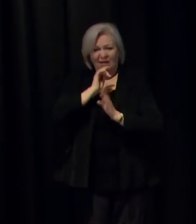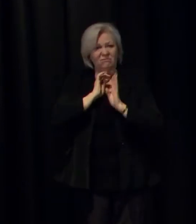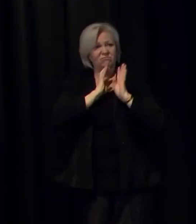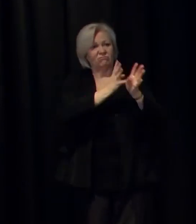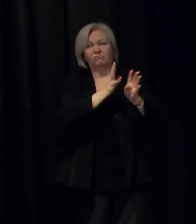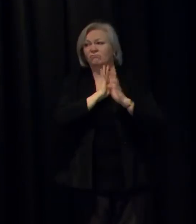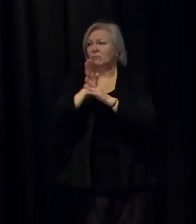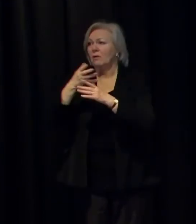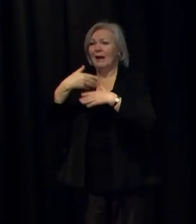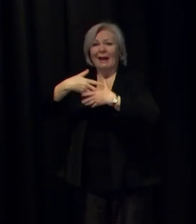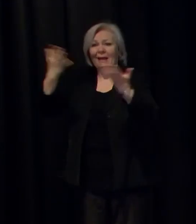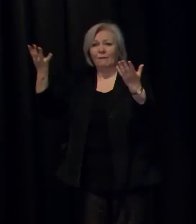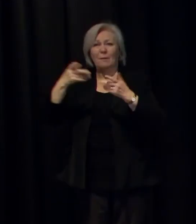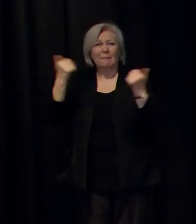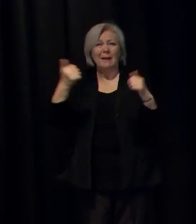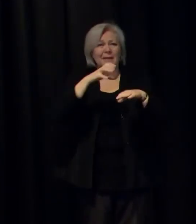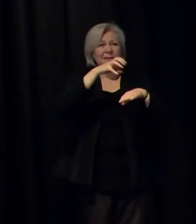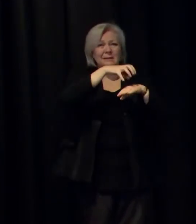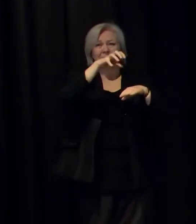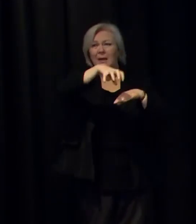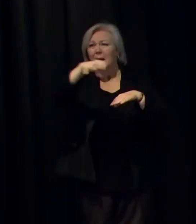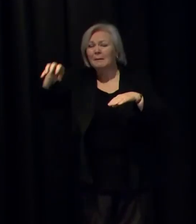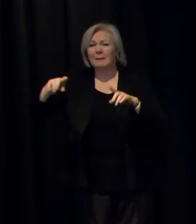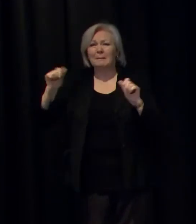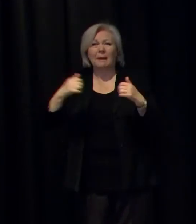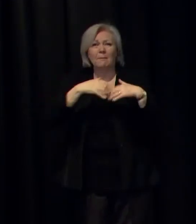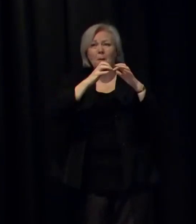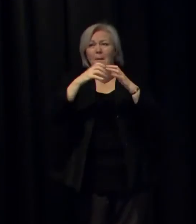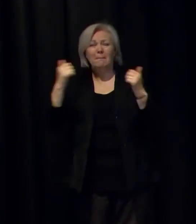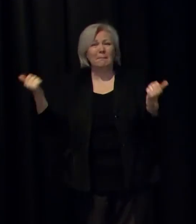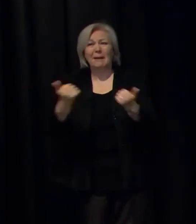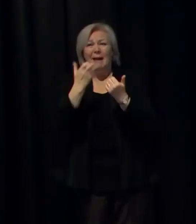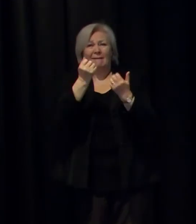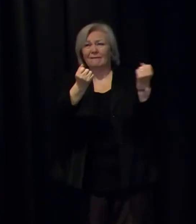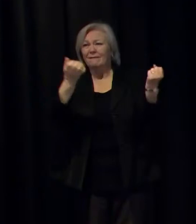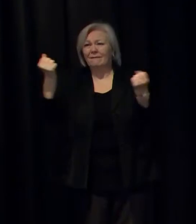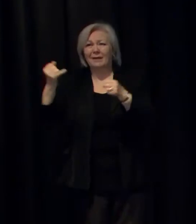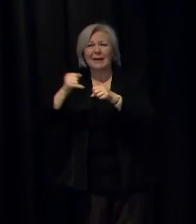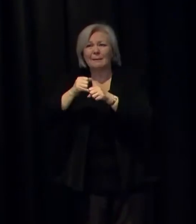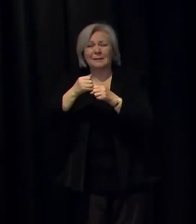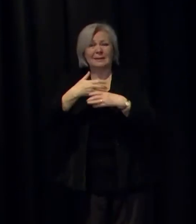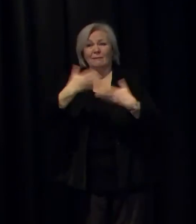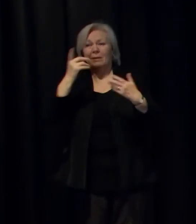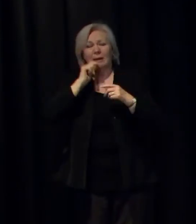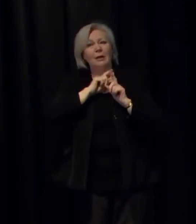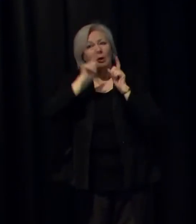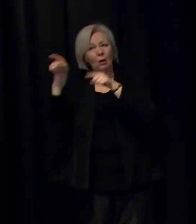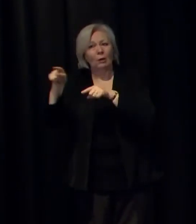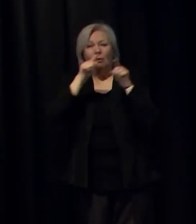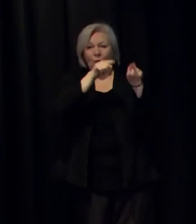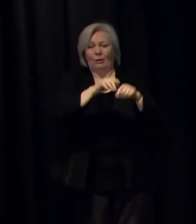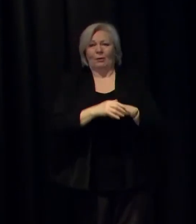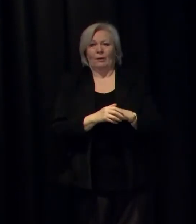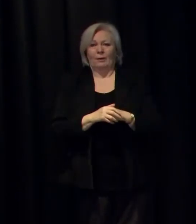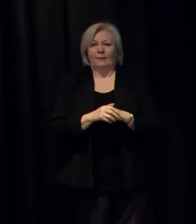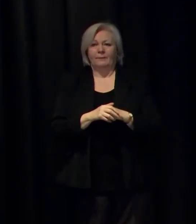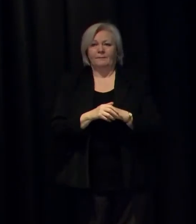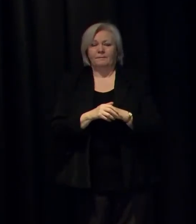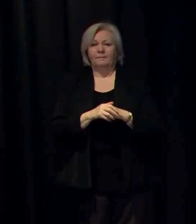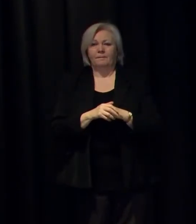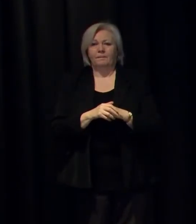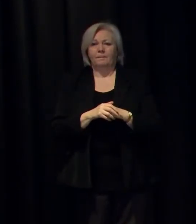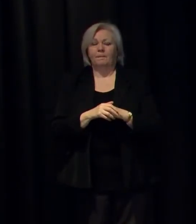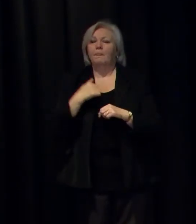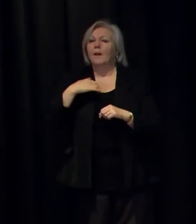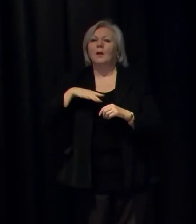why we're moving from lockdowns to lockouts. I'm not going to lock people down to protect people who won't protect themselves. So